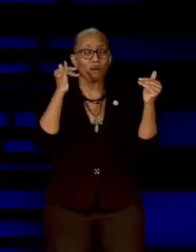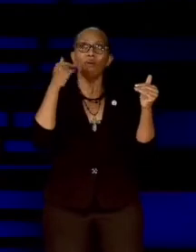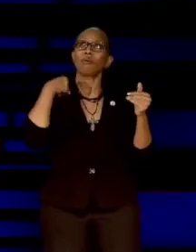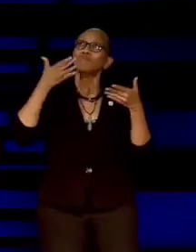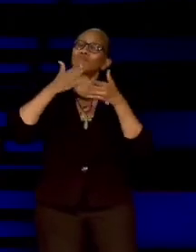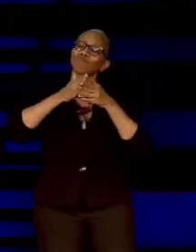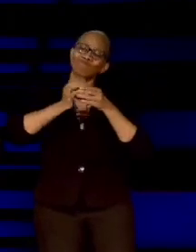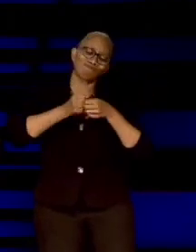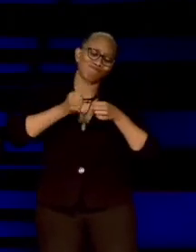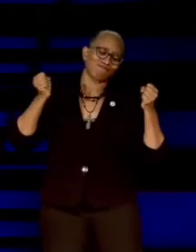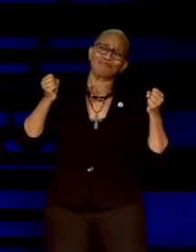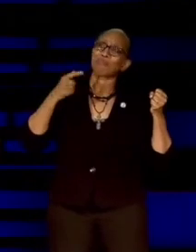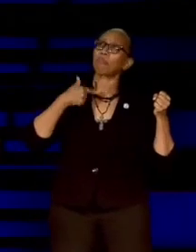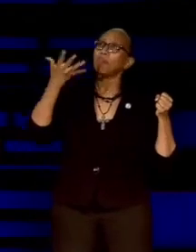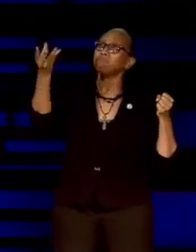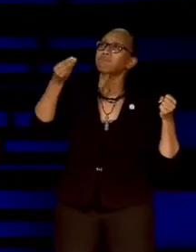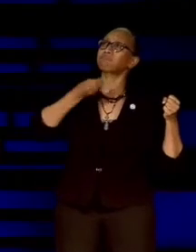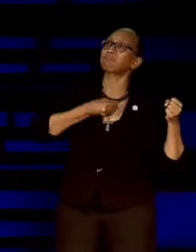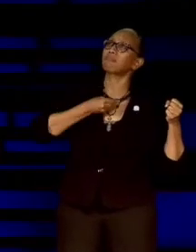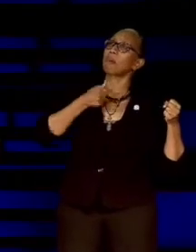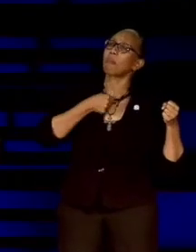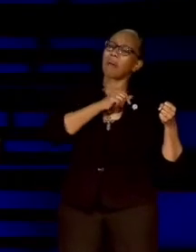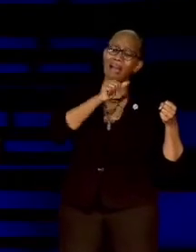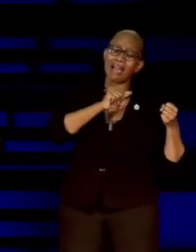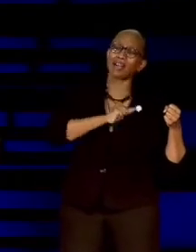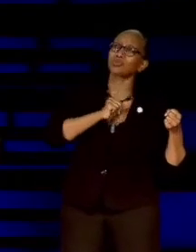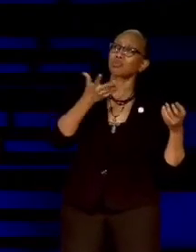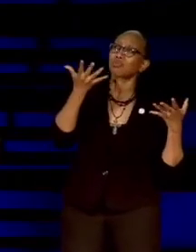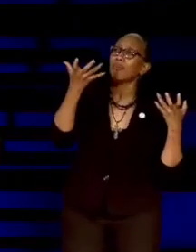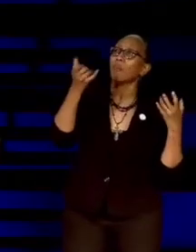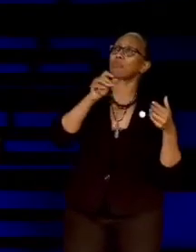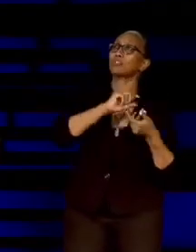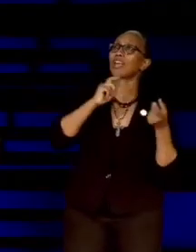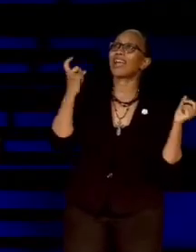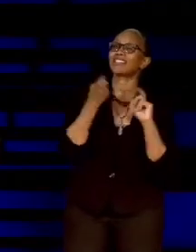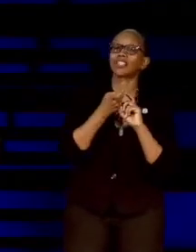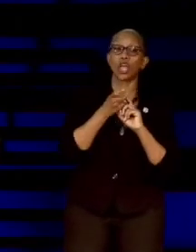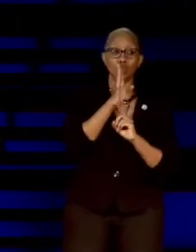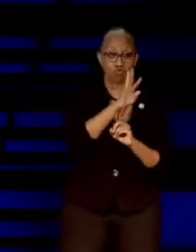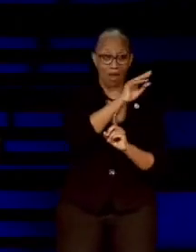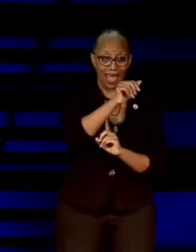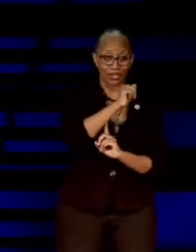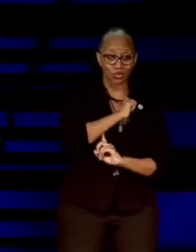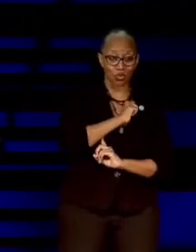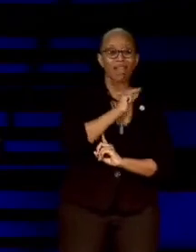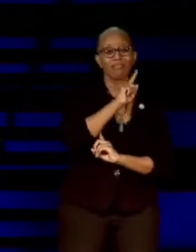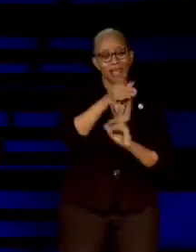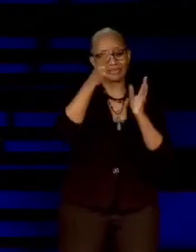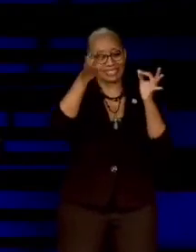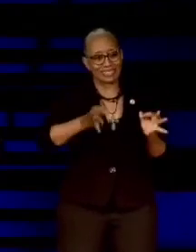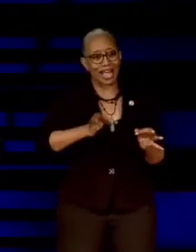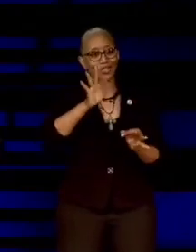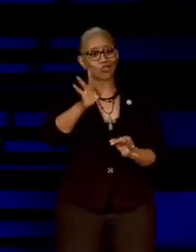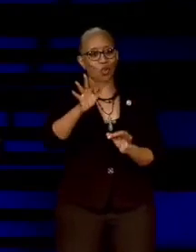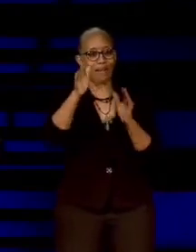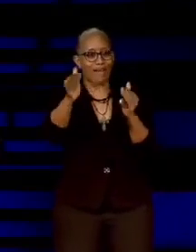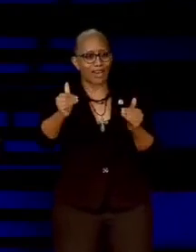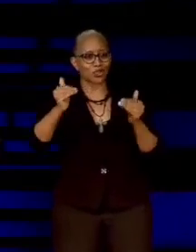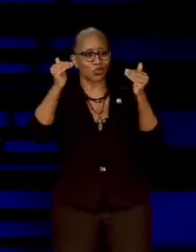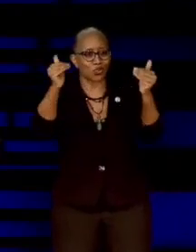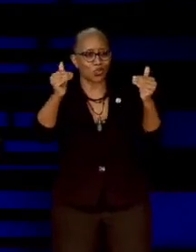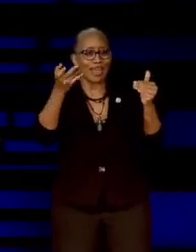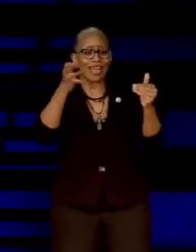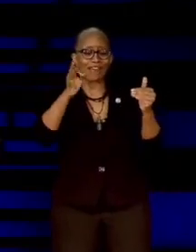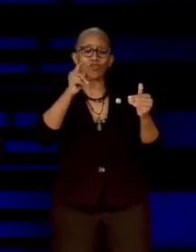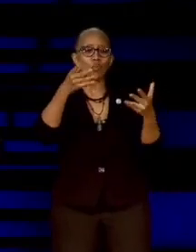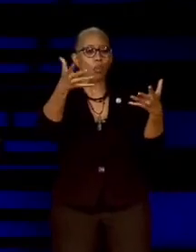allow him to clean your attitude, attitude will determine your altitude. You ain't going to be able to go up that high